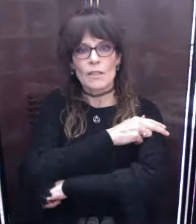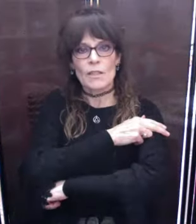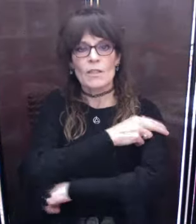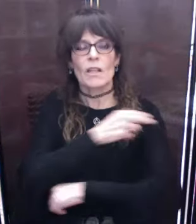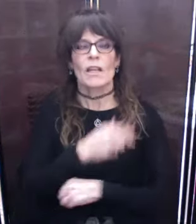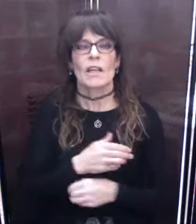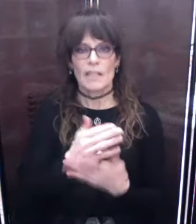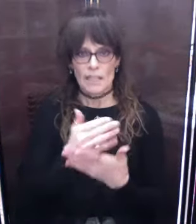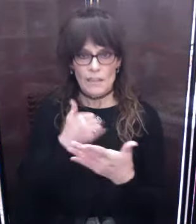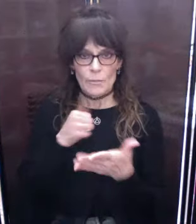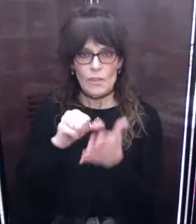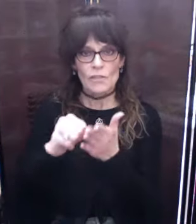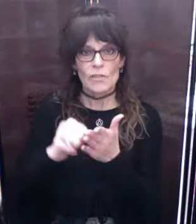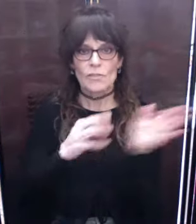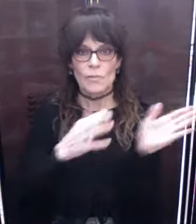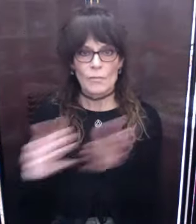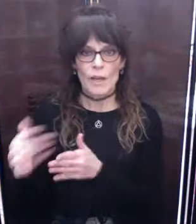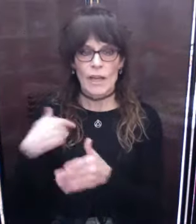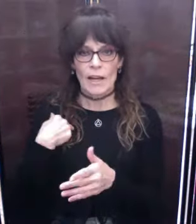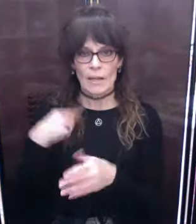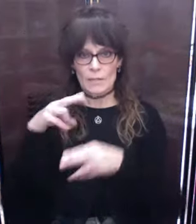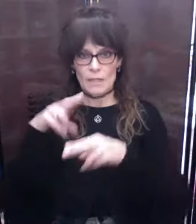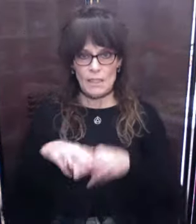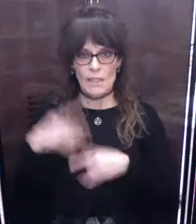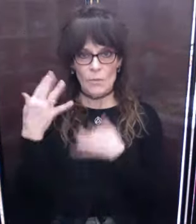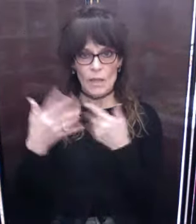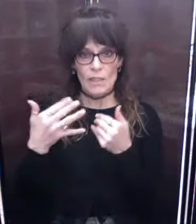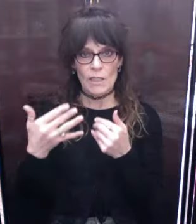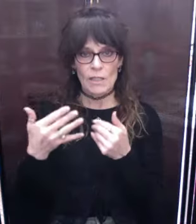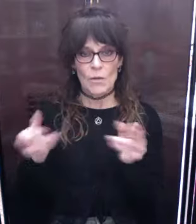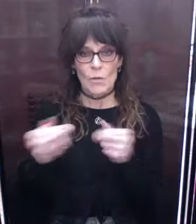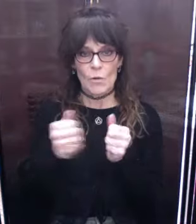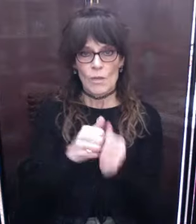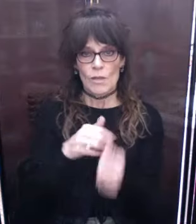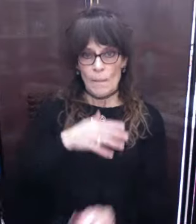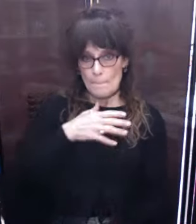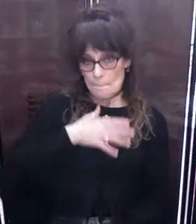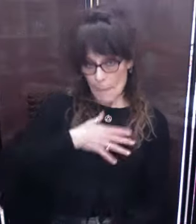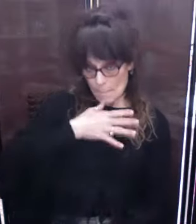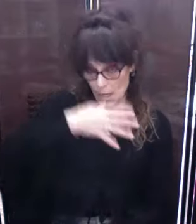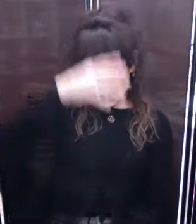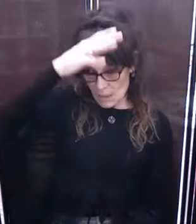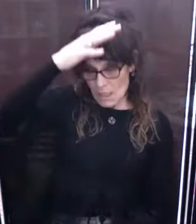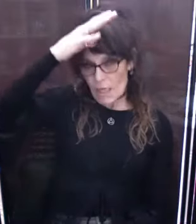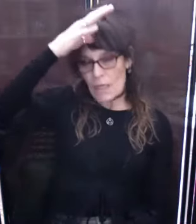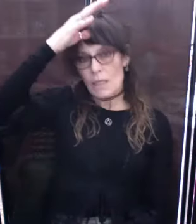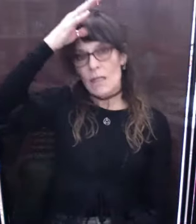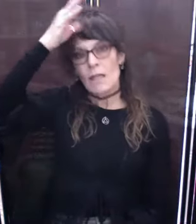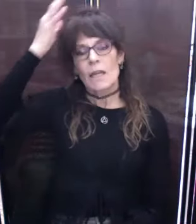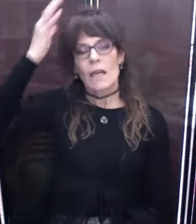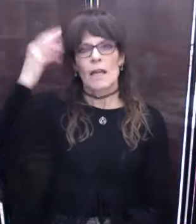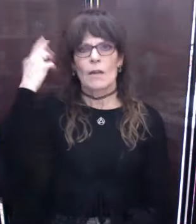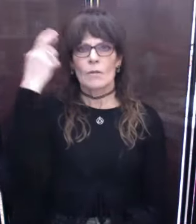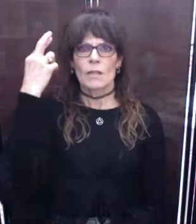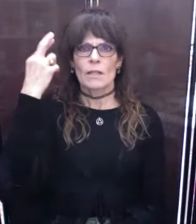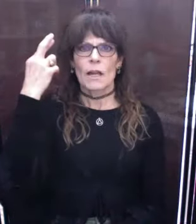prep. And I'm sitting in the waiting room with my mom and my dad. And I ran out. I realized I was down to like my last cigarette or two.